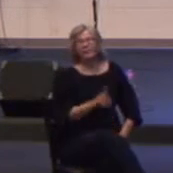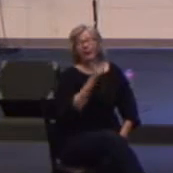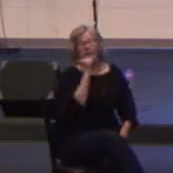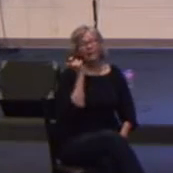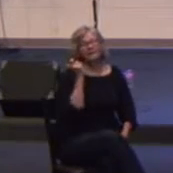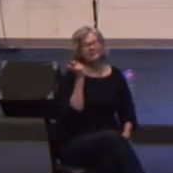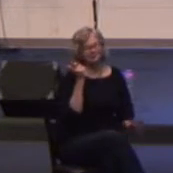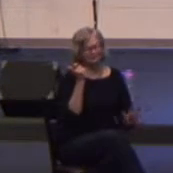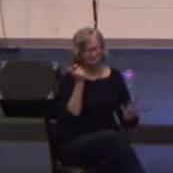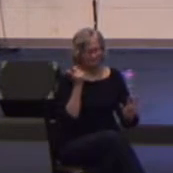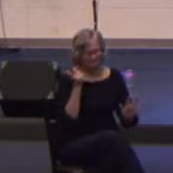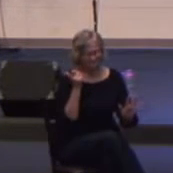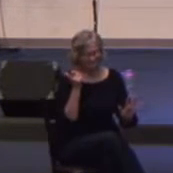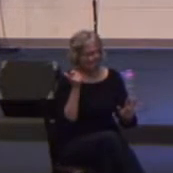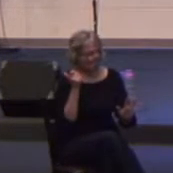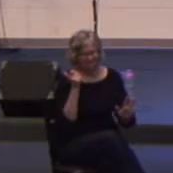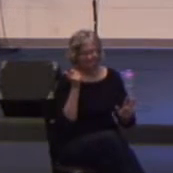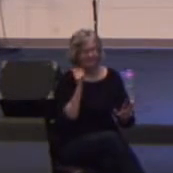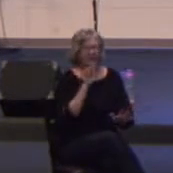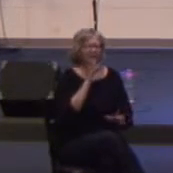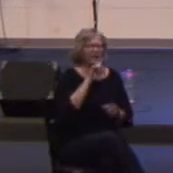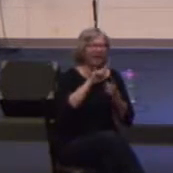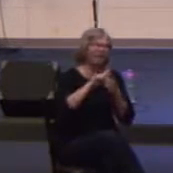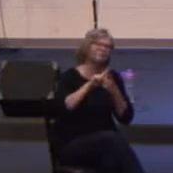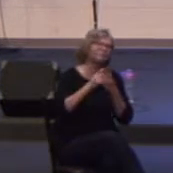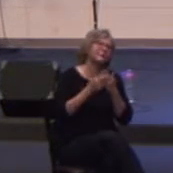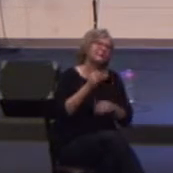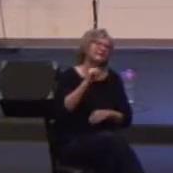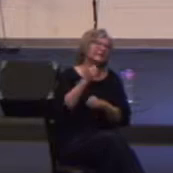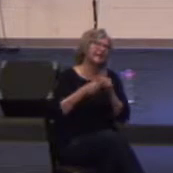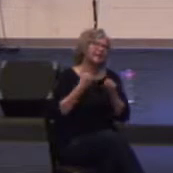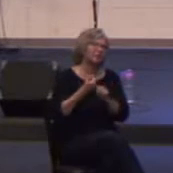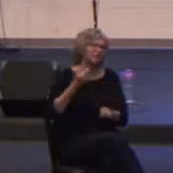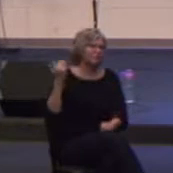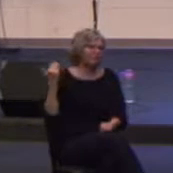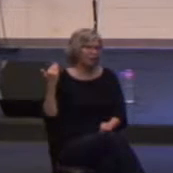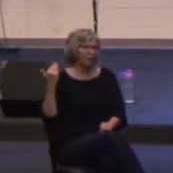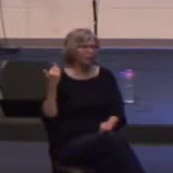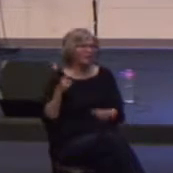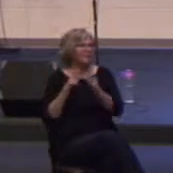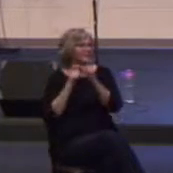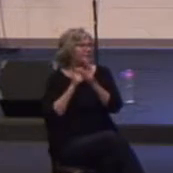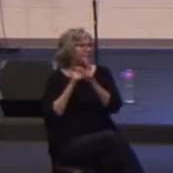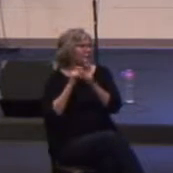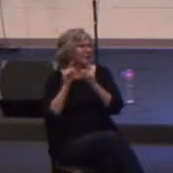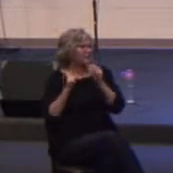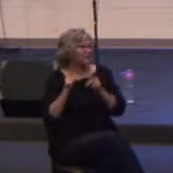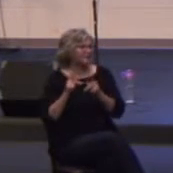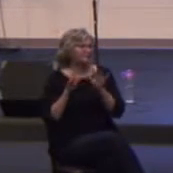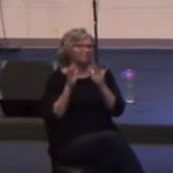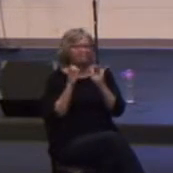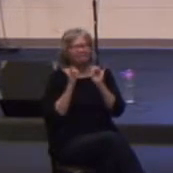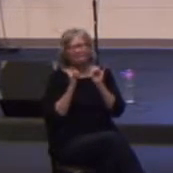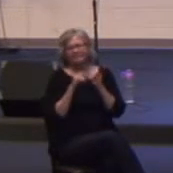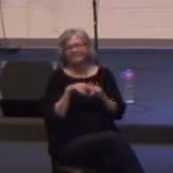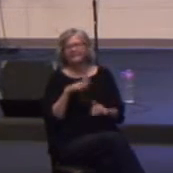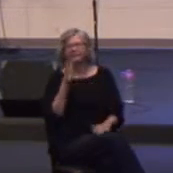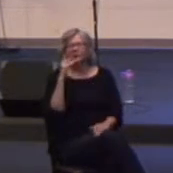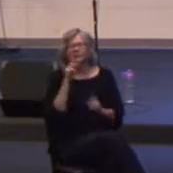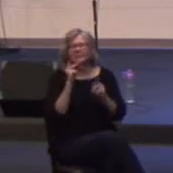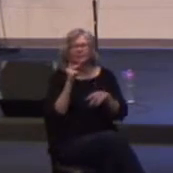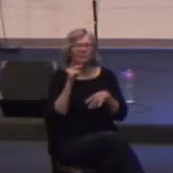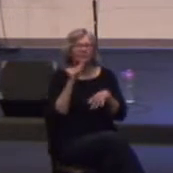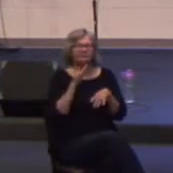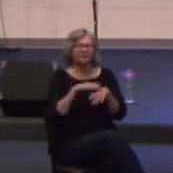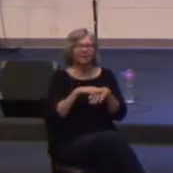Because, see, about 5 to 10 years ago, marathoners, the sane, normal people in the planet who run 26.2